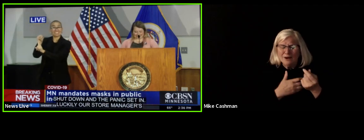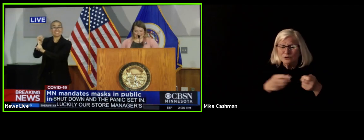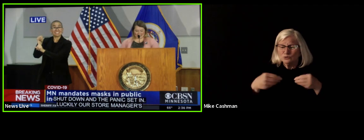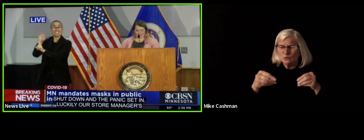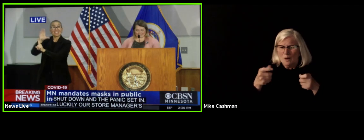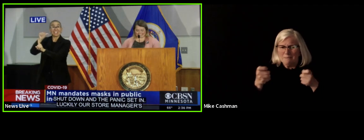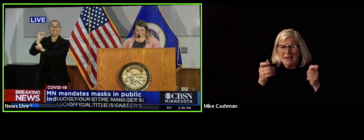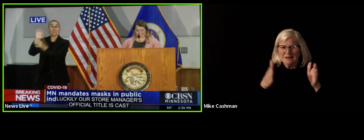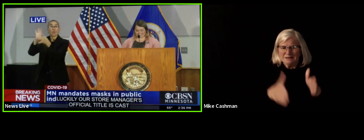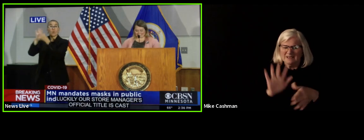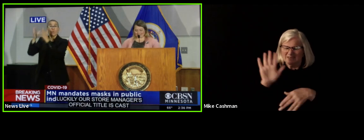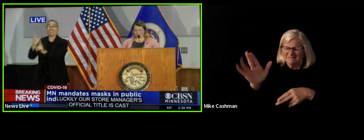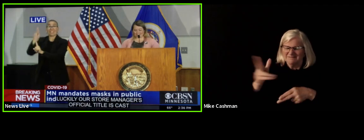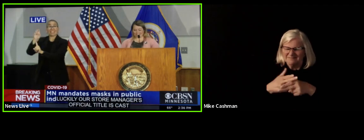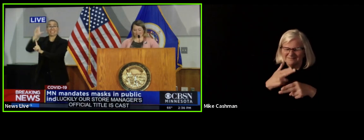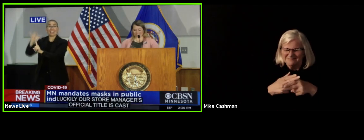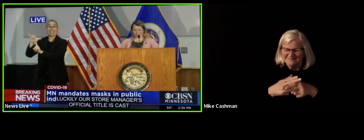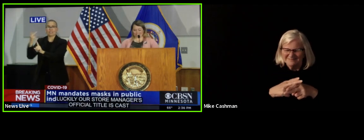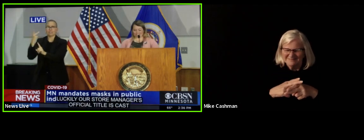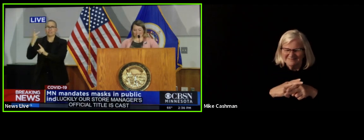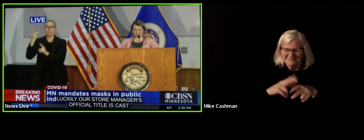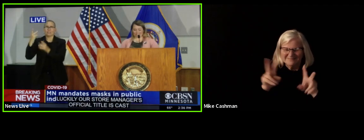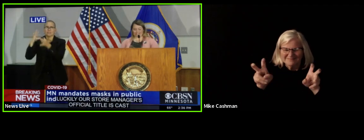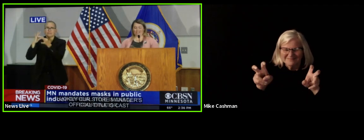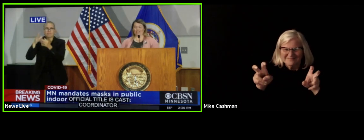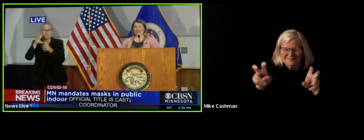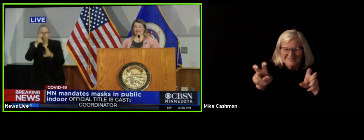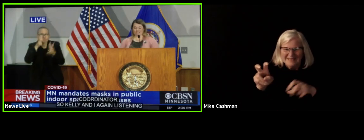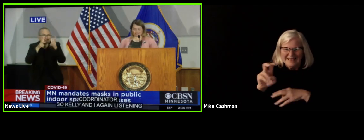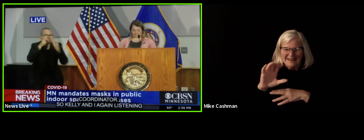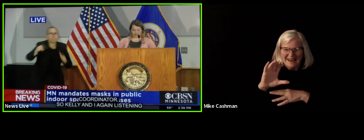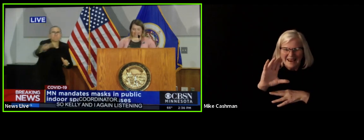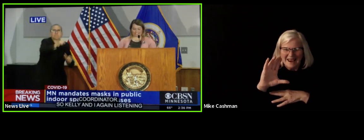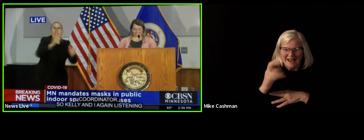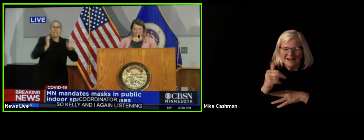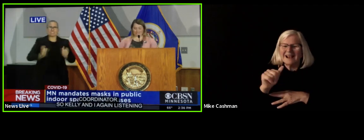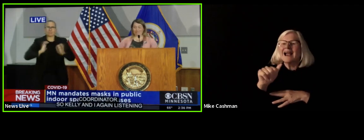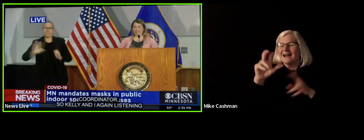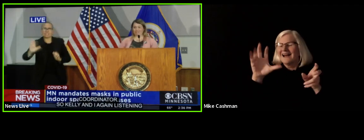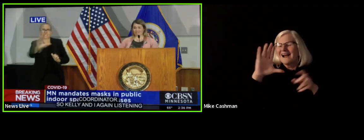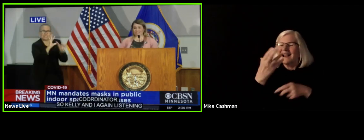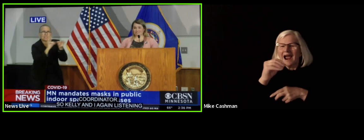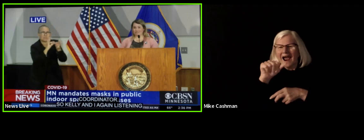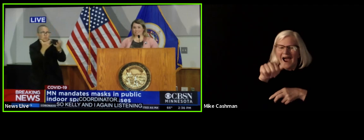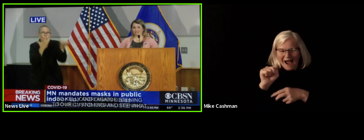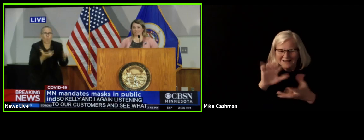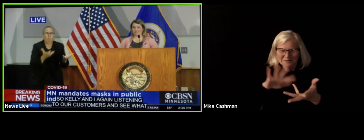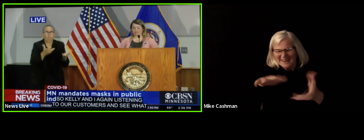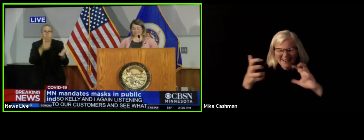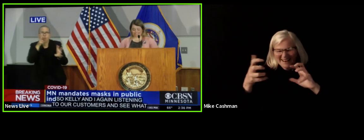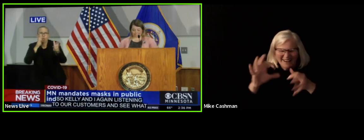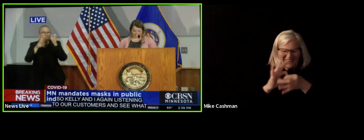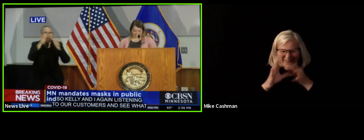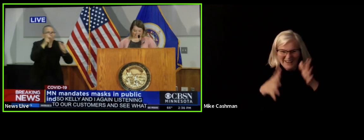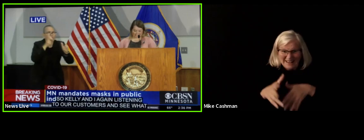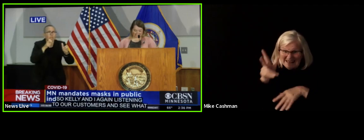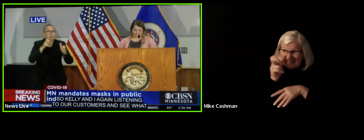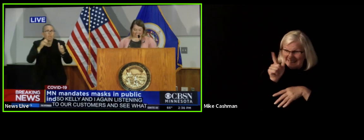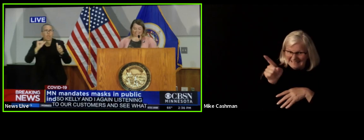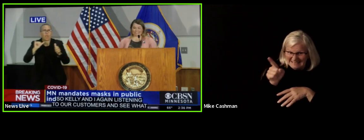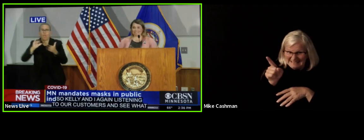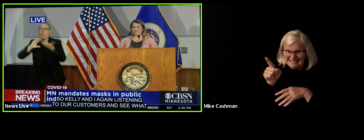I began to listen to our customers and see what they were asking, and then pivoted to meet our community's